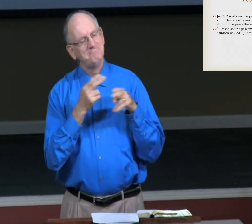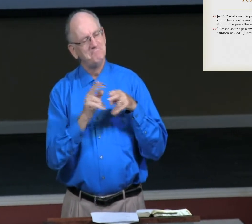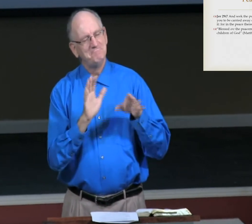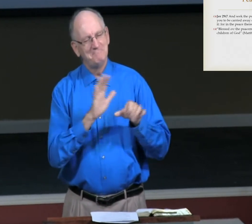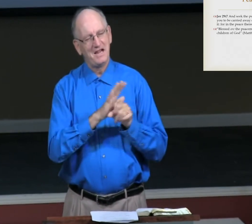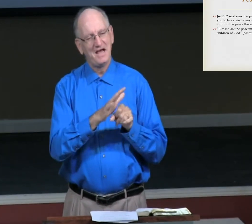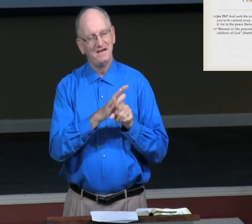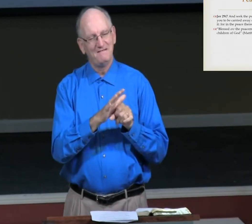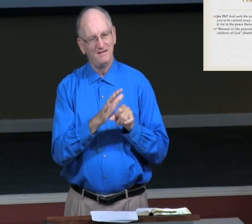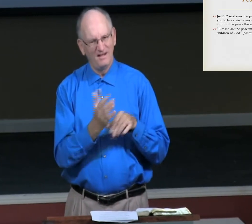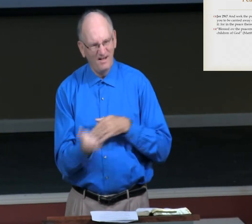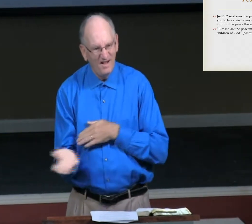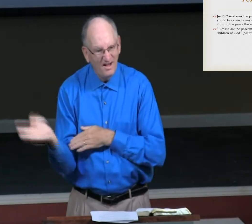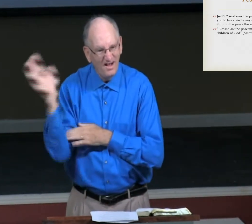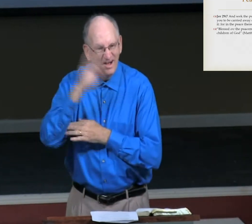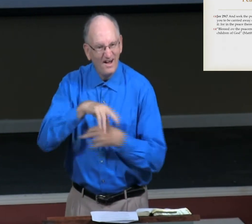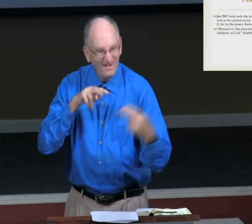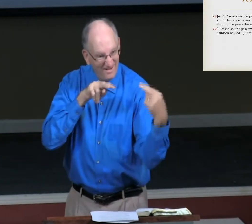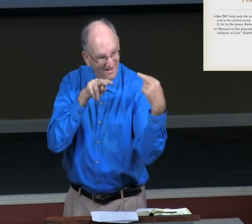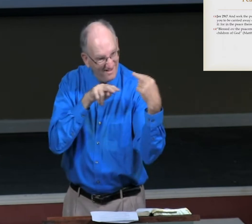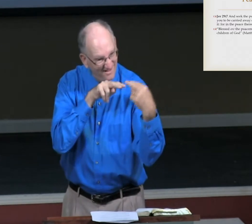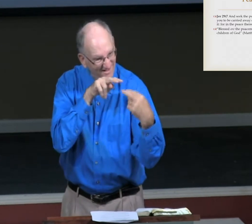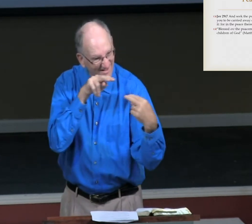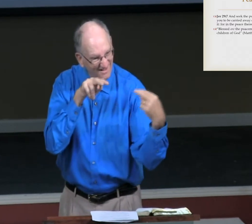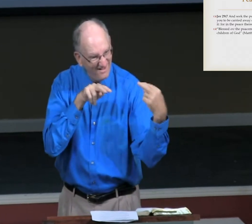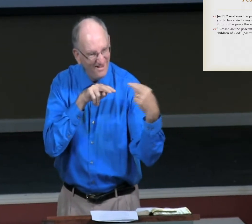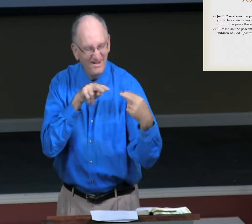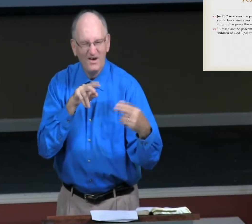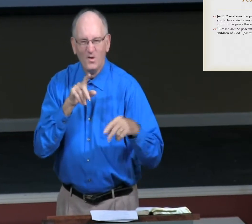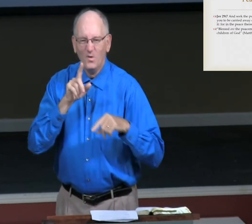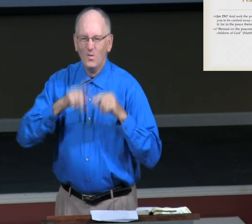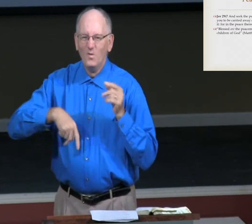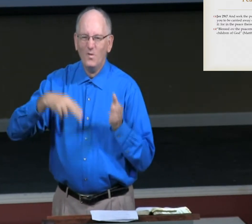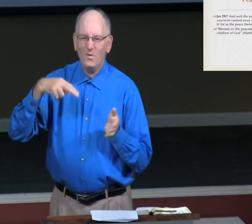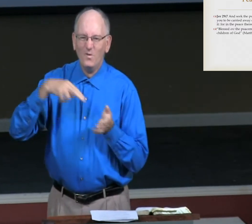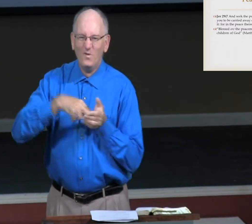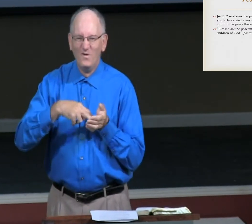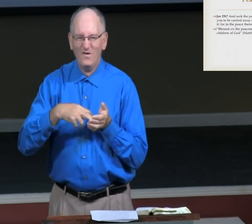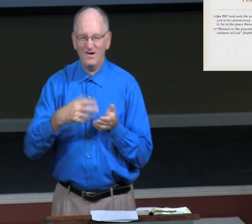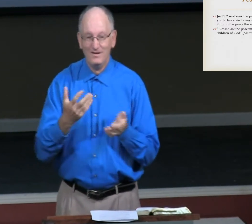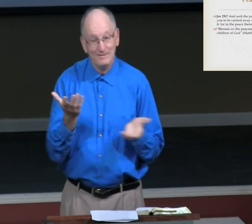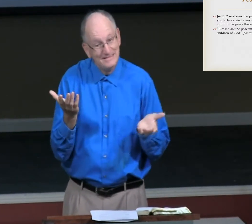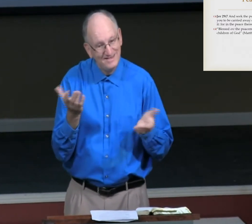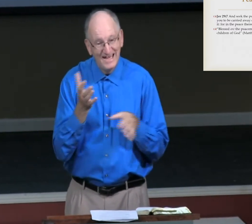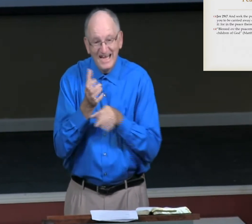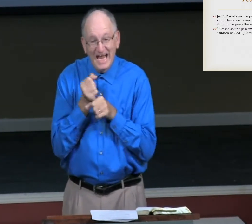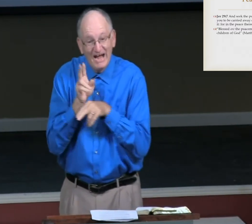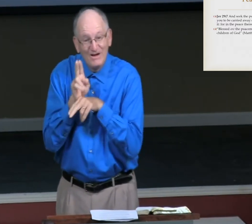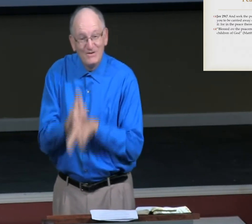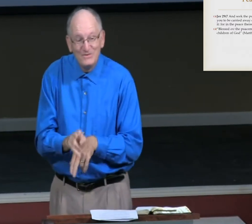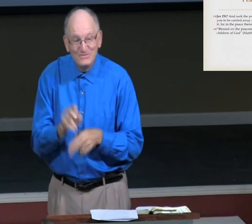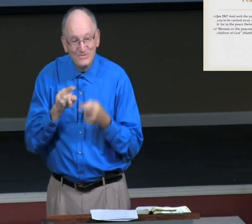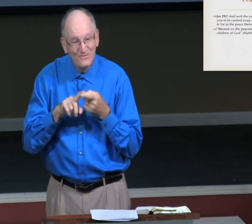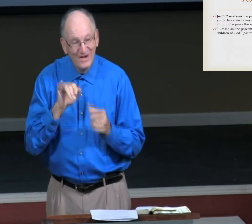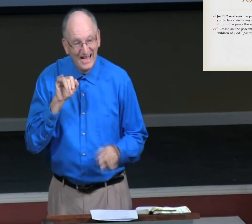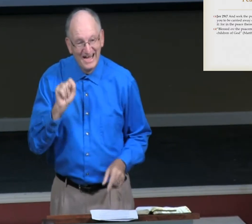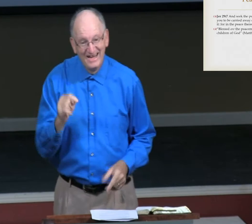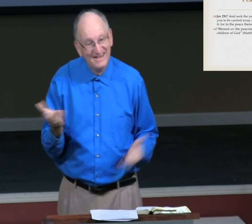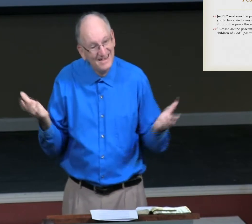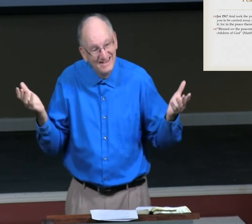them, and that's fine for a brief moment. That's enough. But all day, 24/7, he's like, I can't stand it. Well, you